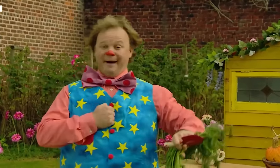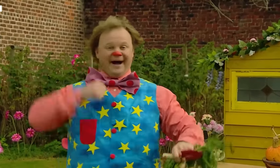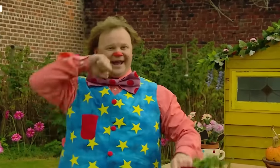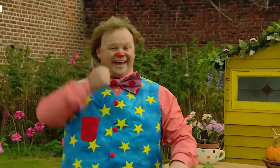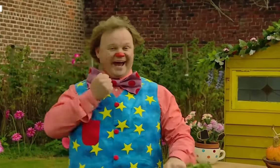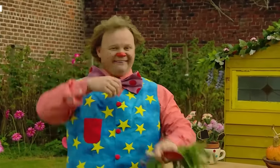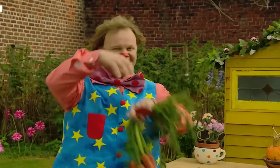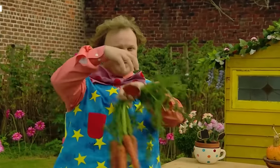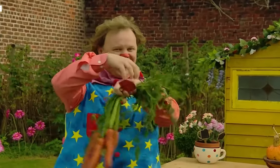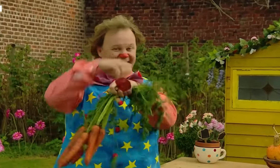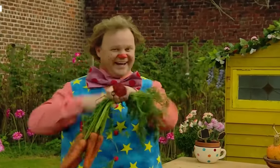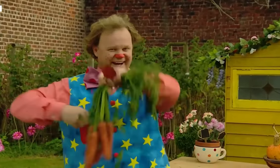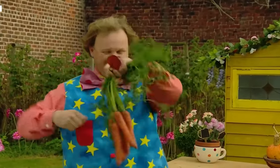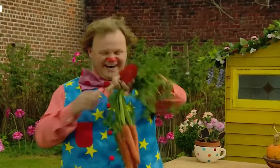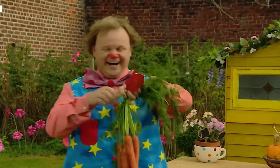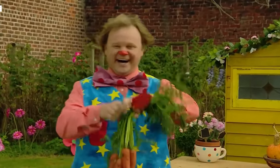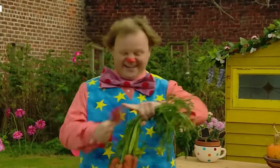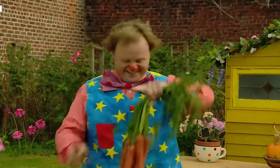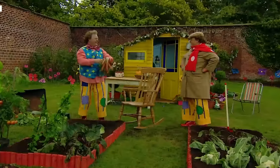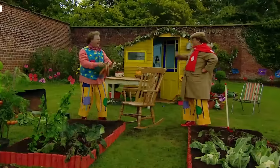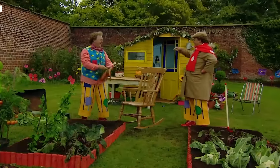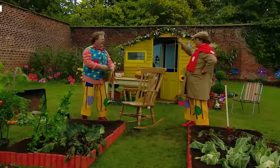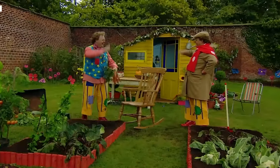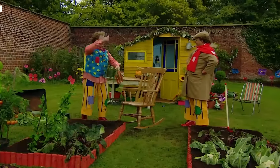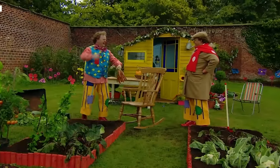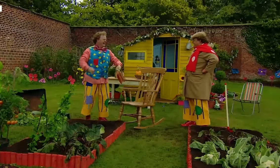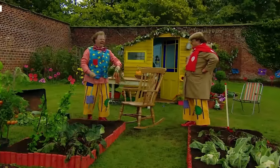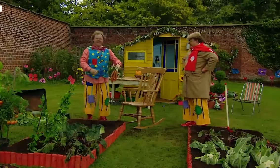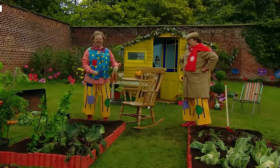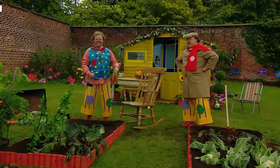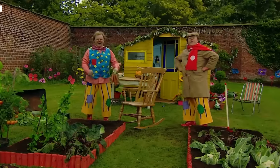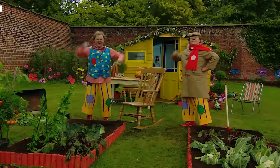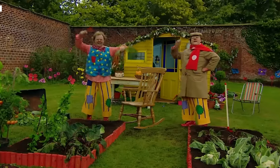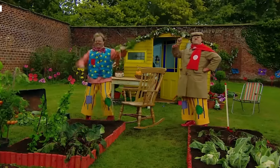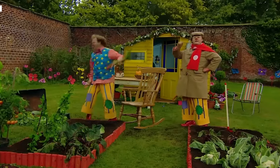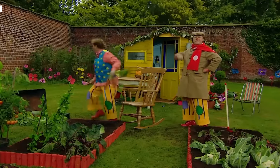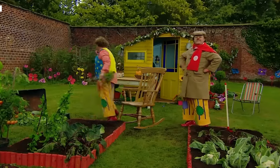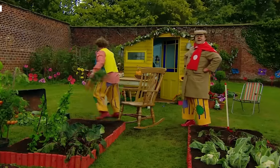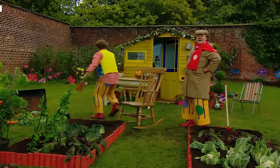my carrot cake. Well, then, go on, off you go. Oh, save me a slice.